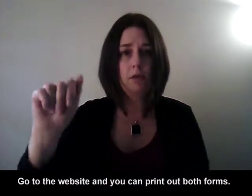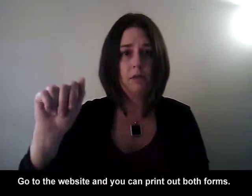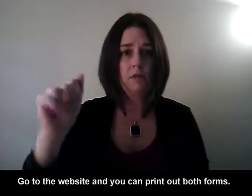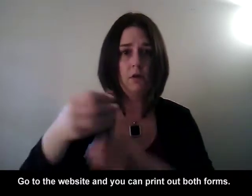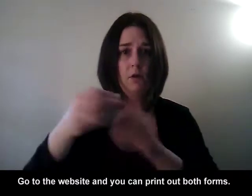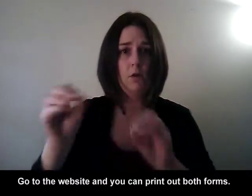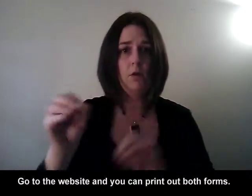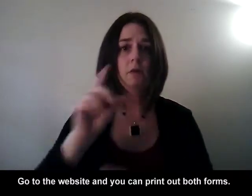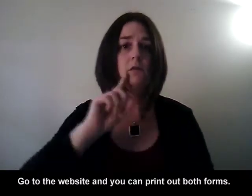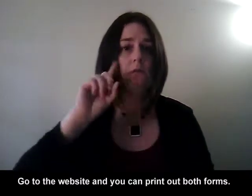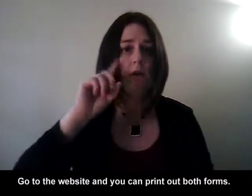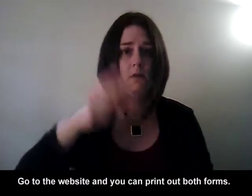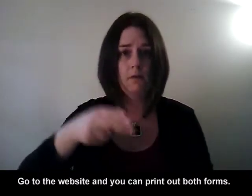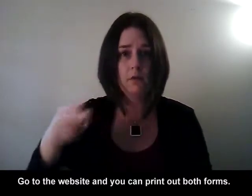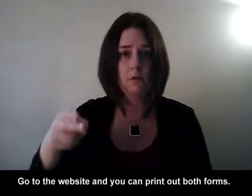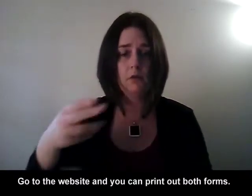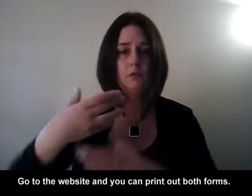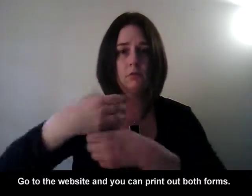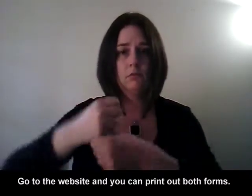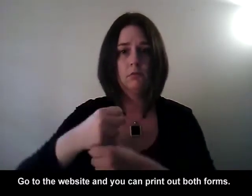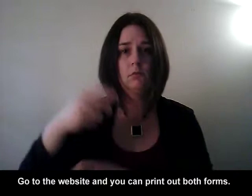Go to the website and you can print out both forms.